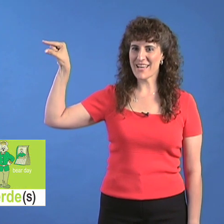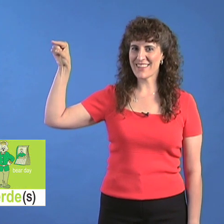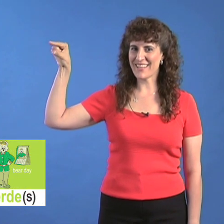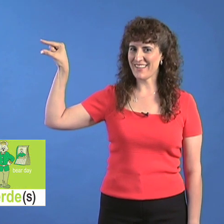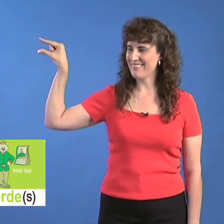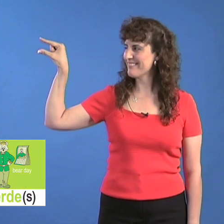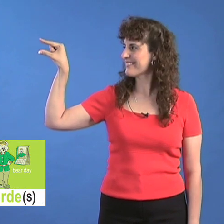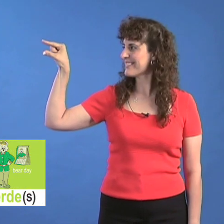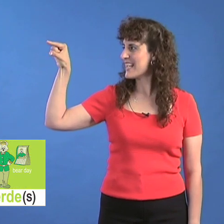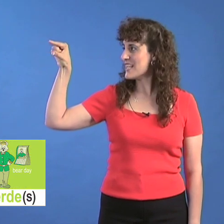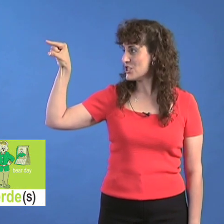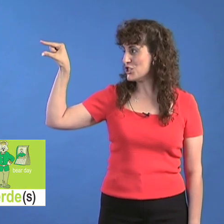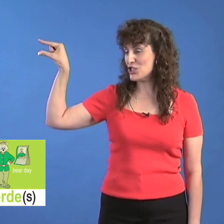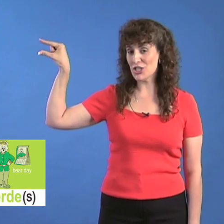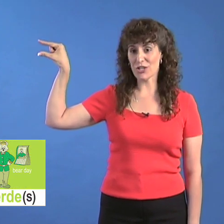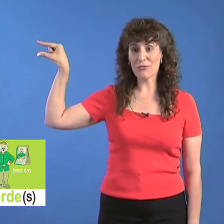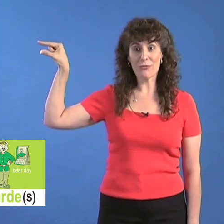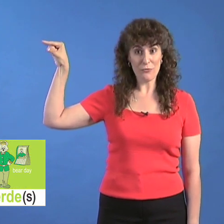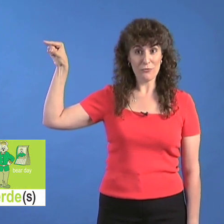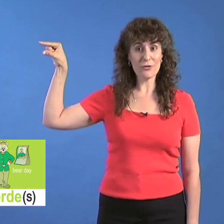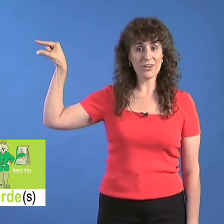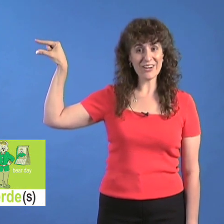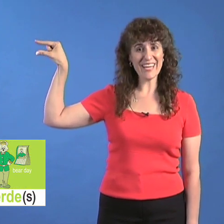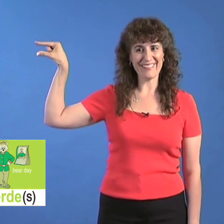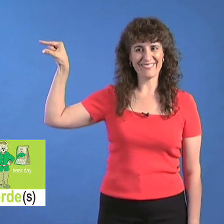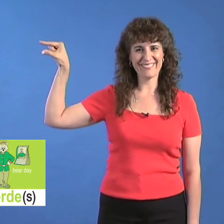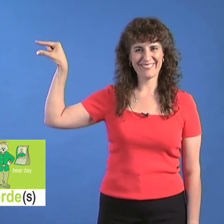Verde, G for green.